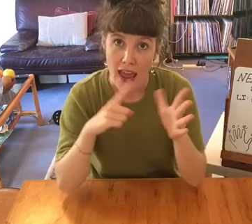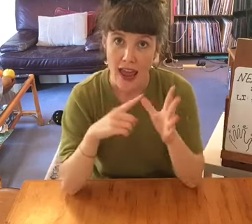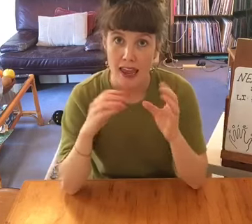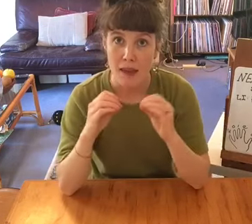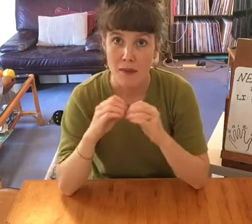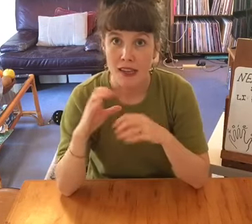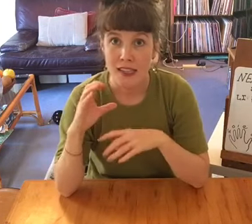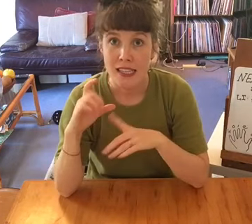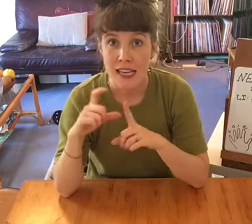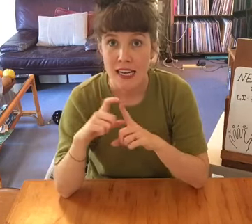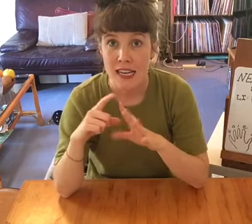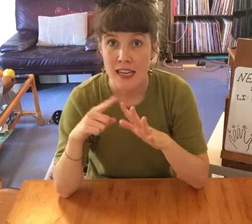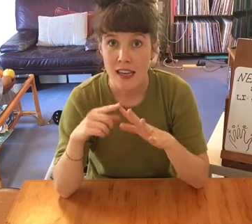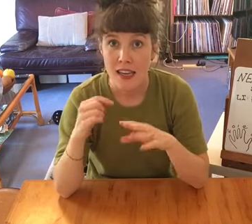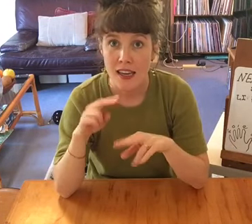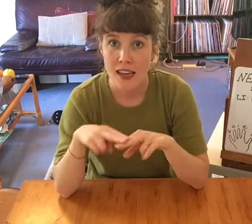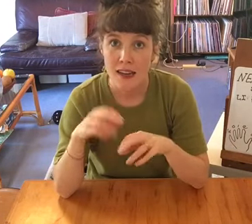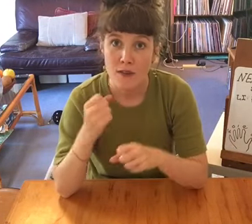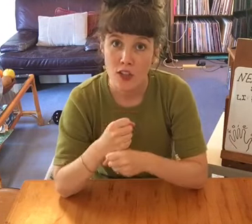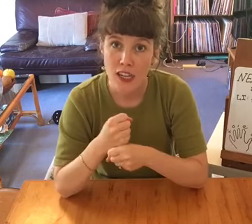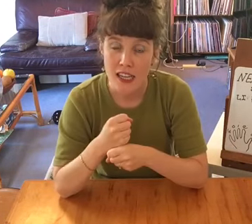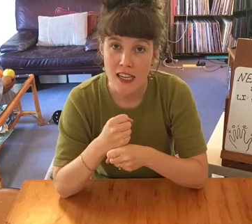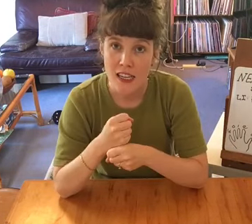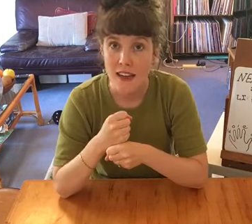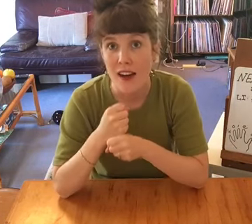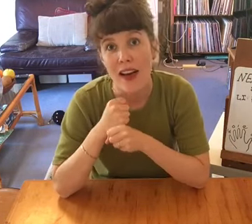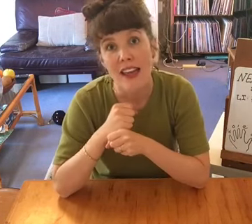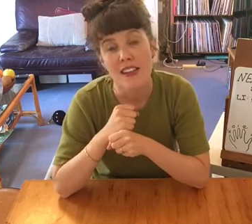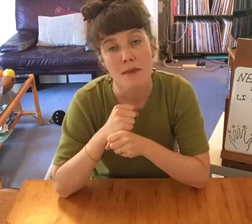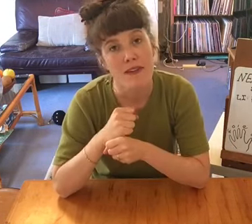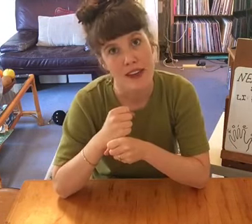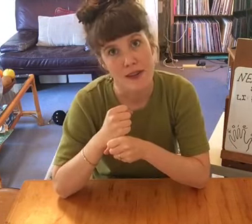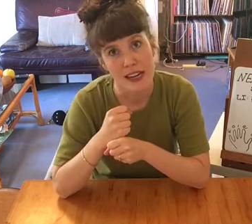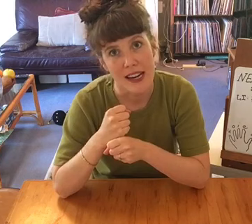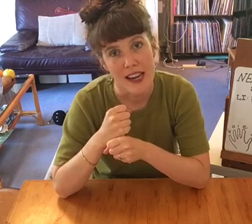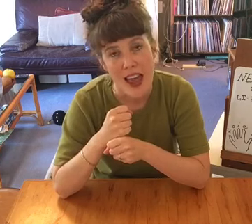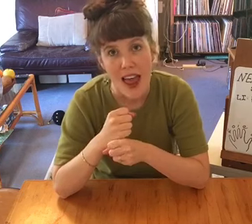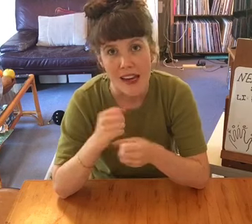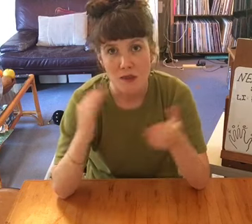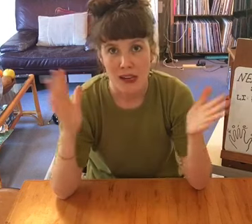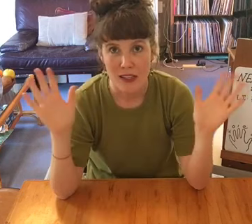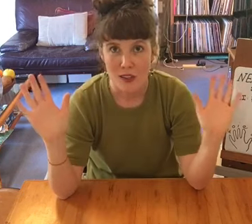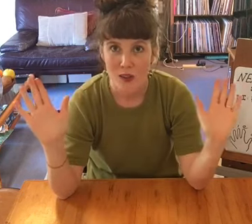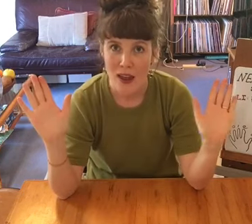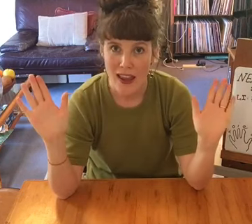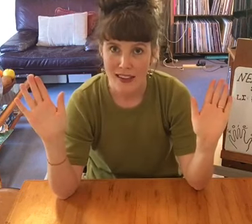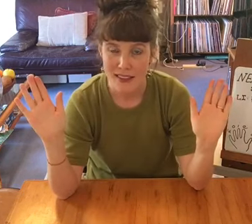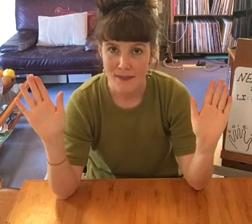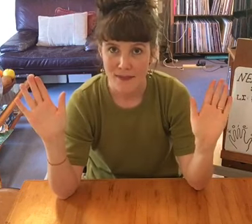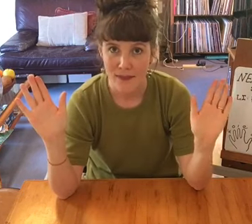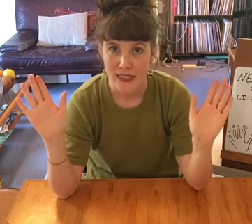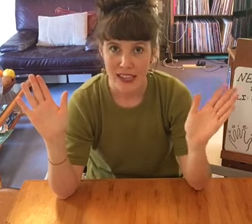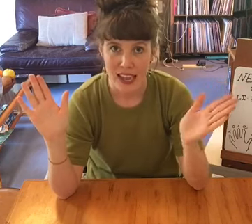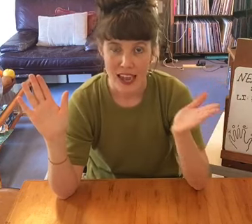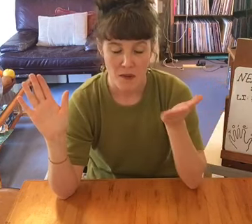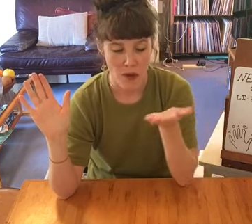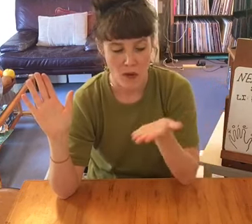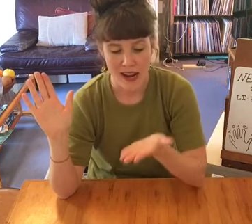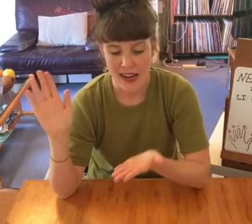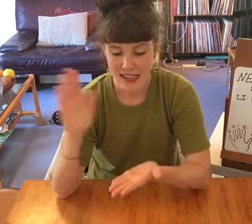A, B, C, D, E, F, G. Now H is my favourite letter. H, we get two hands, put one hand down